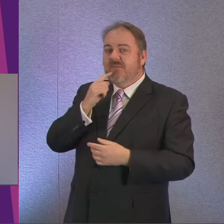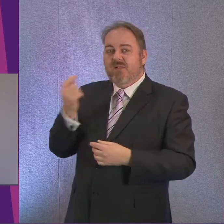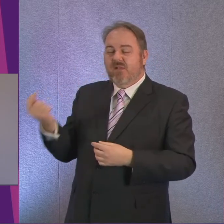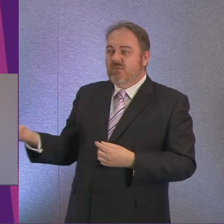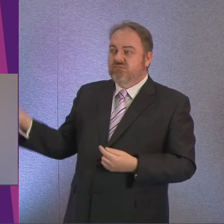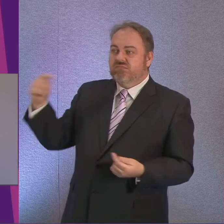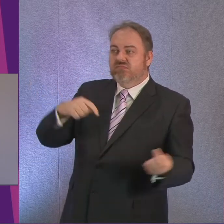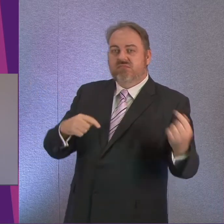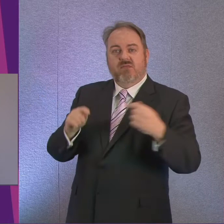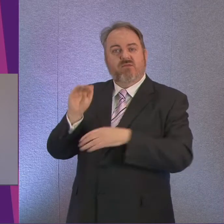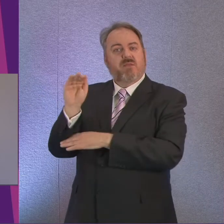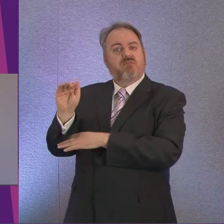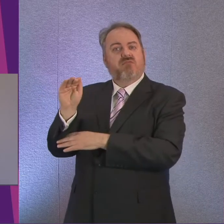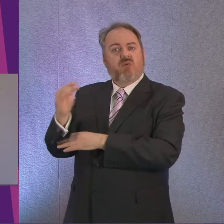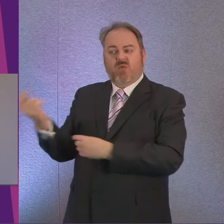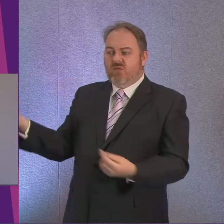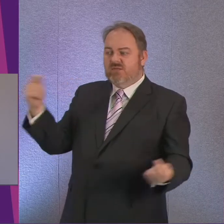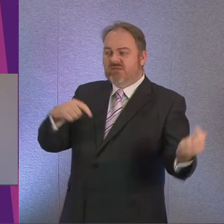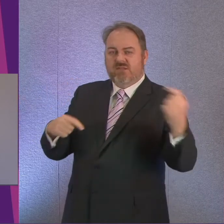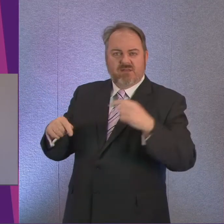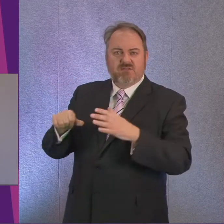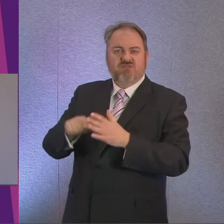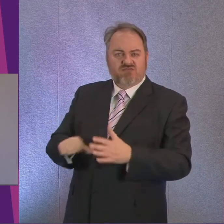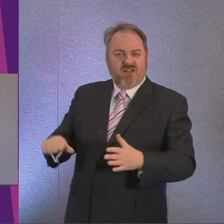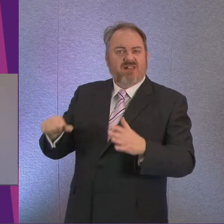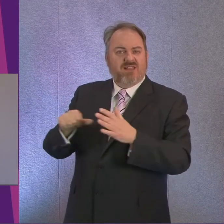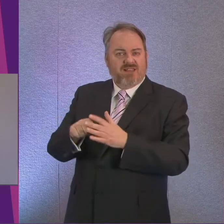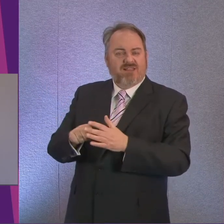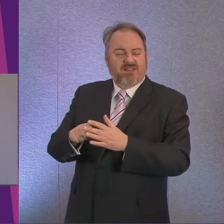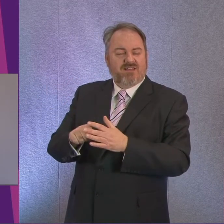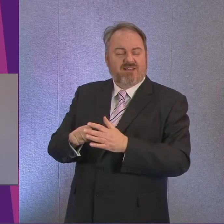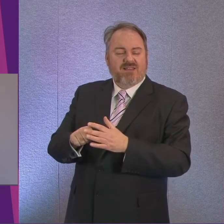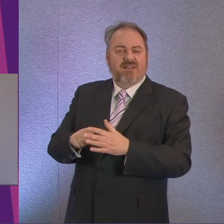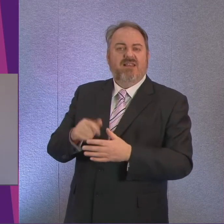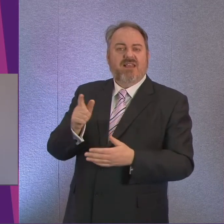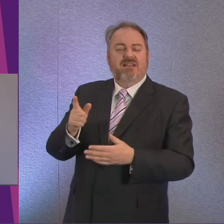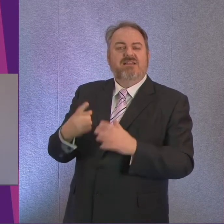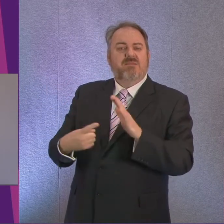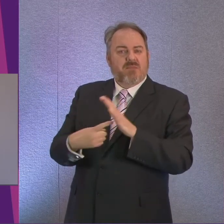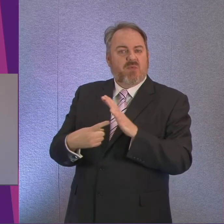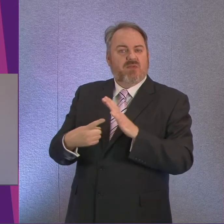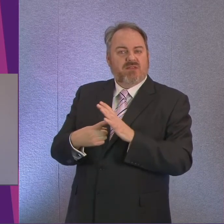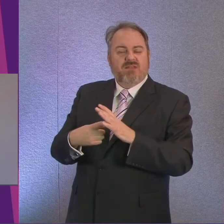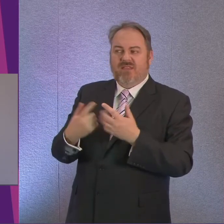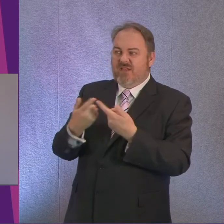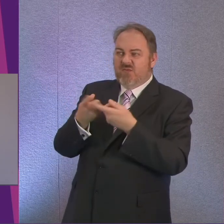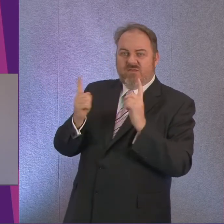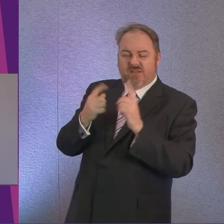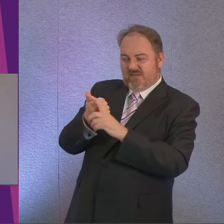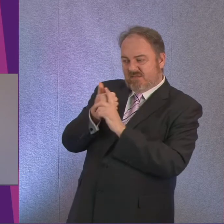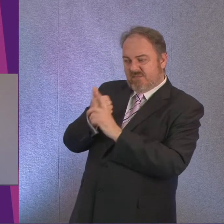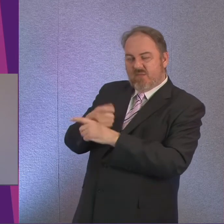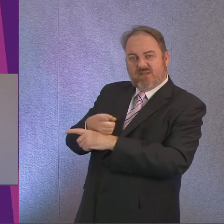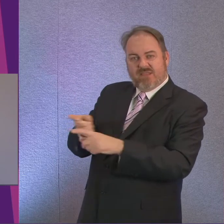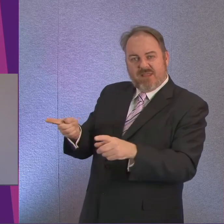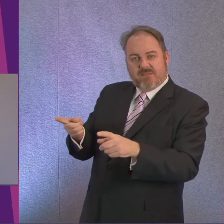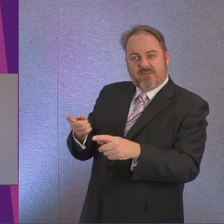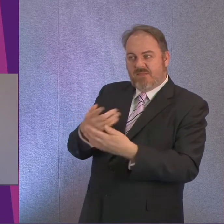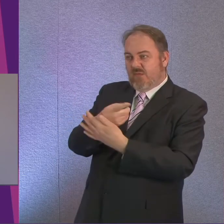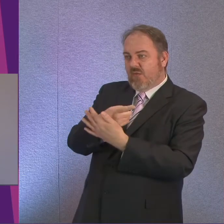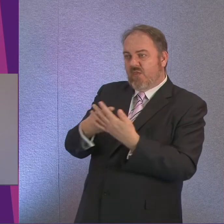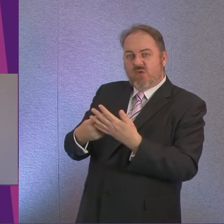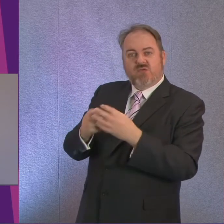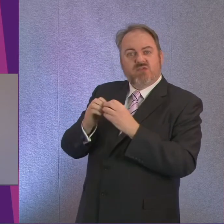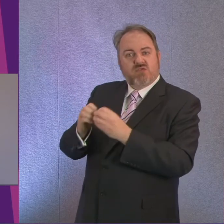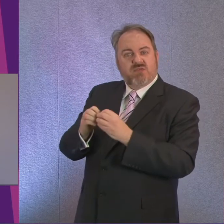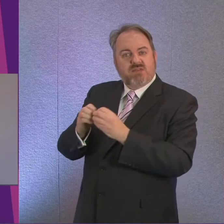elsewhere, who are doing our best to look after whilst they're here, and our universities are looking after as well, because quite often our students, of course, may have lost